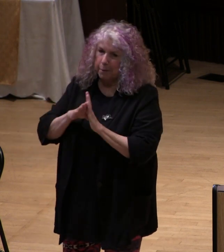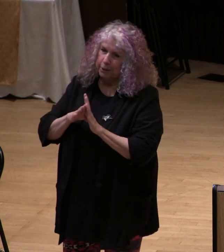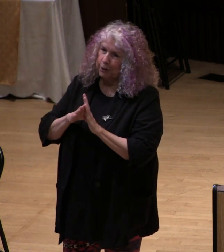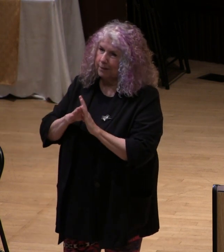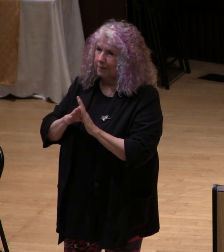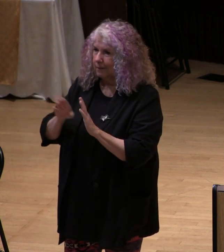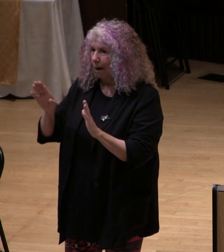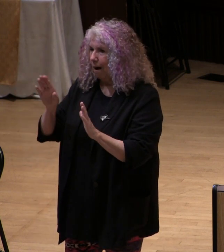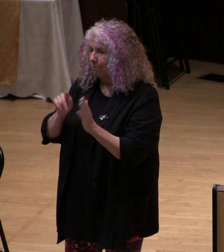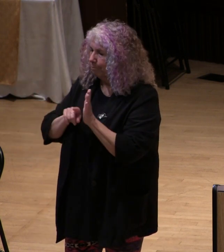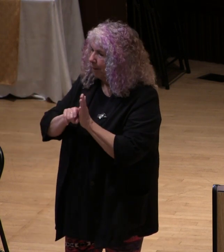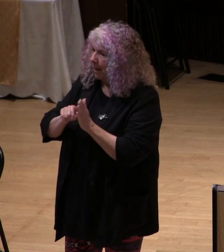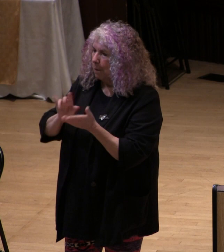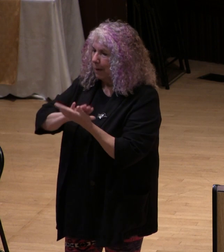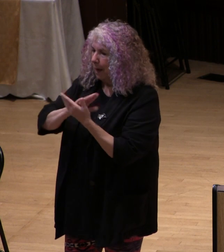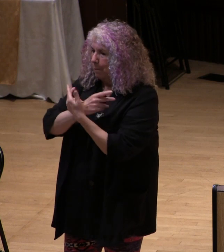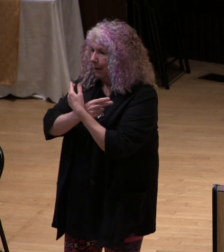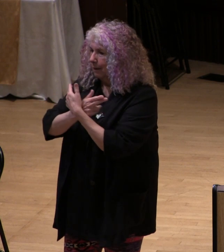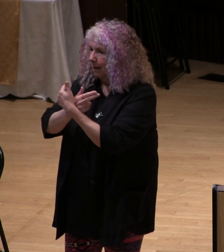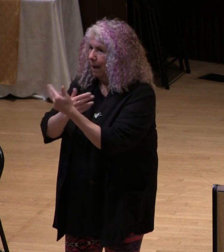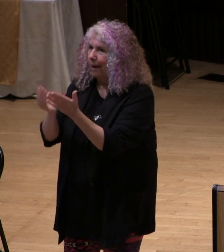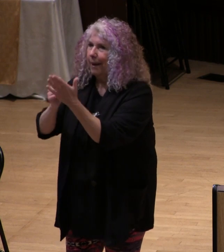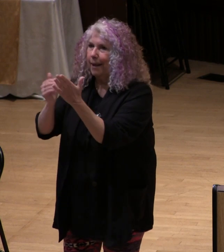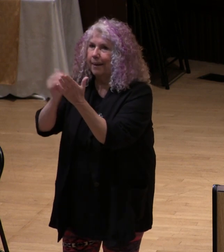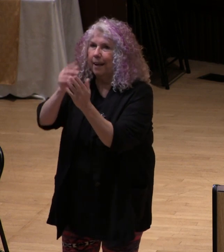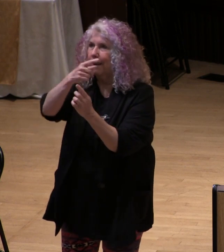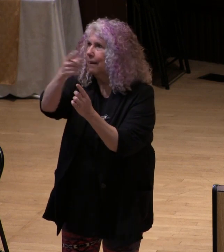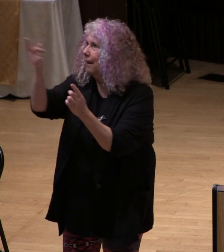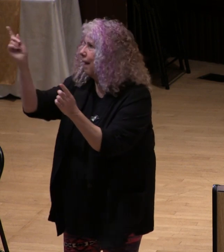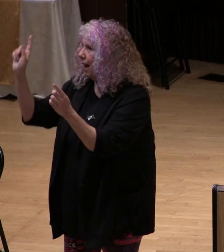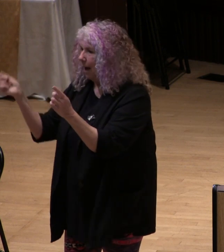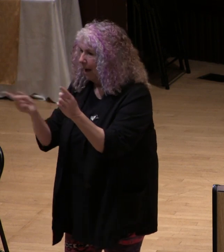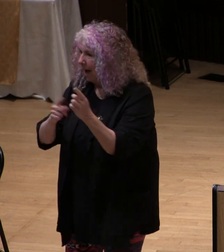into butterflies, endlessly repeated over and over.